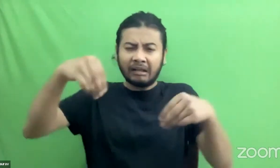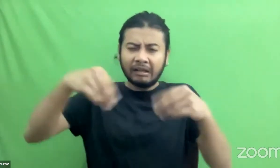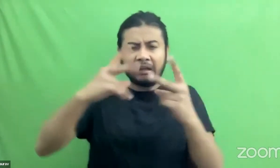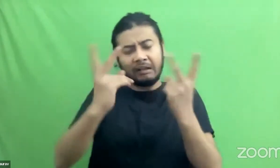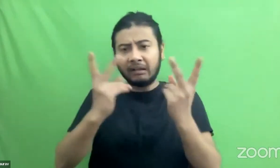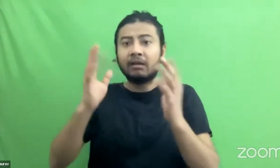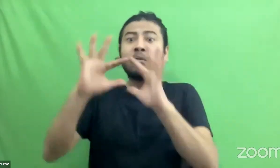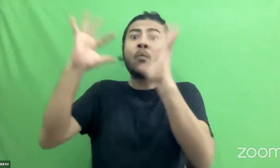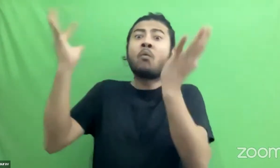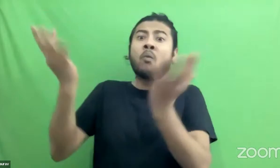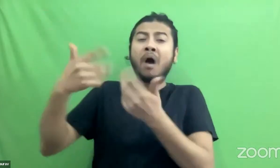in society.